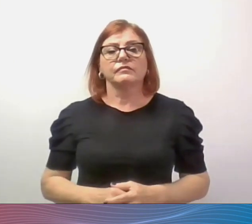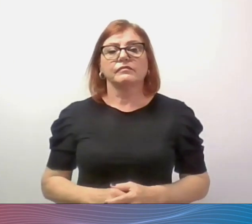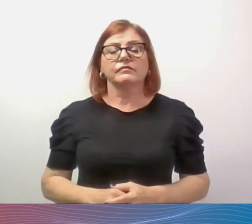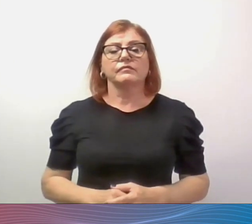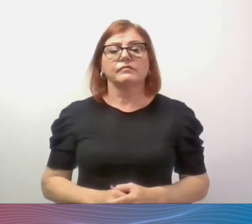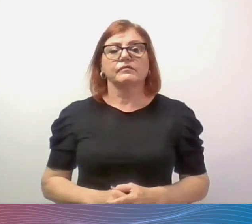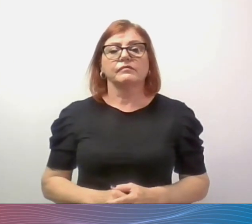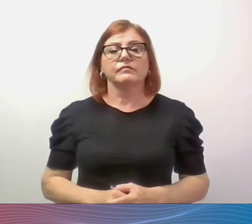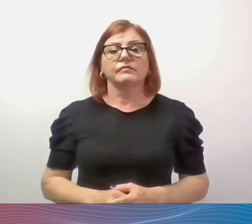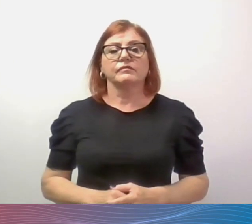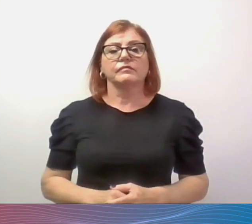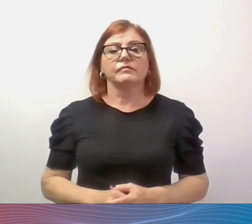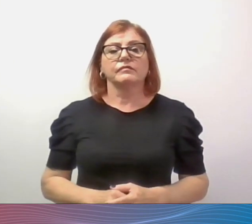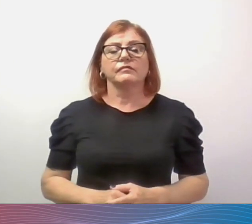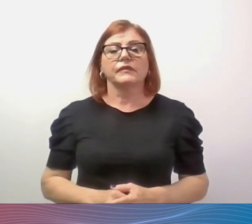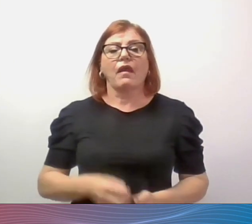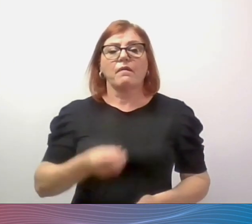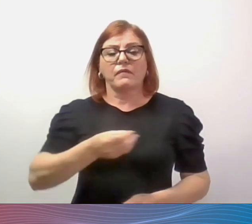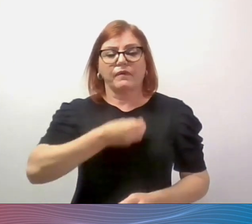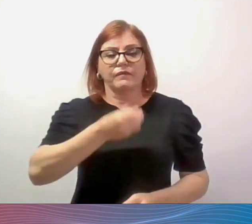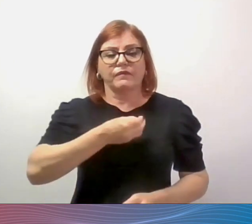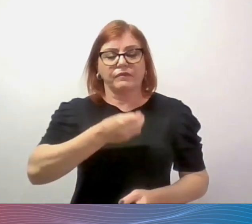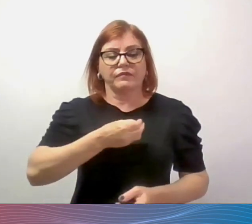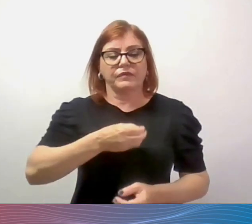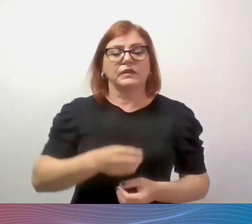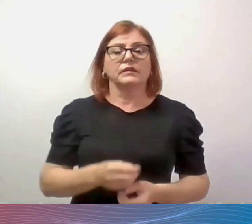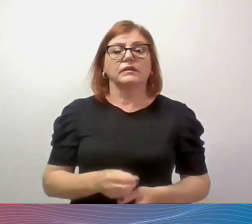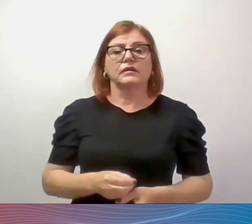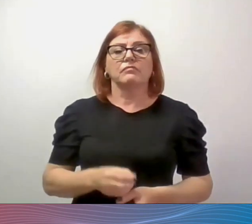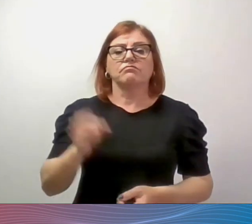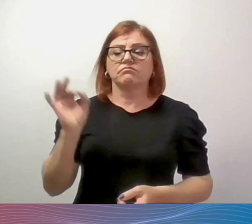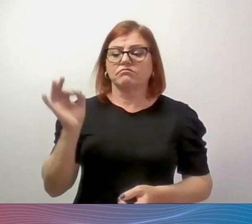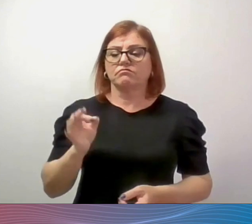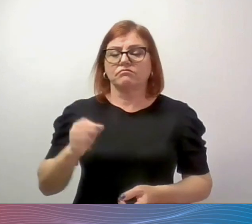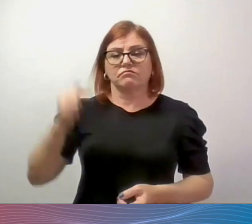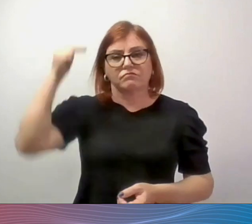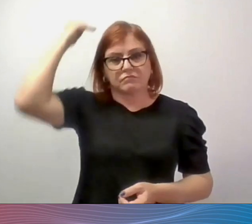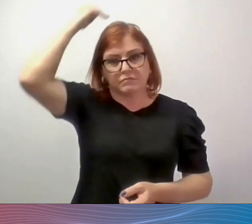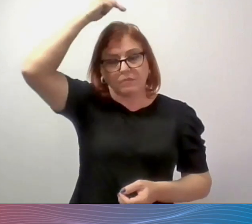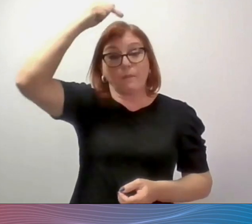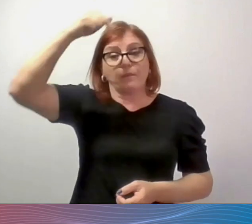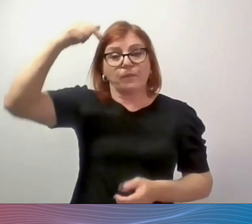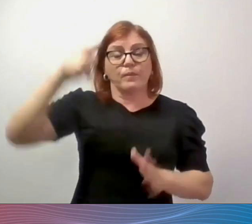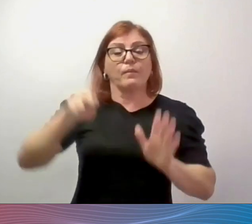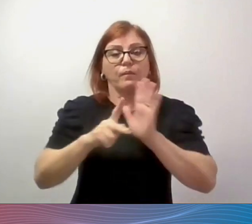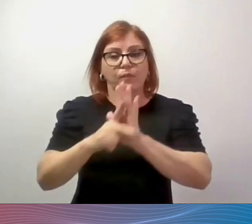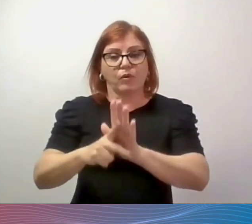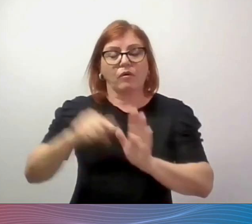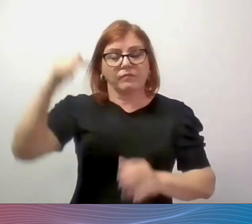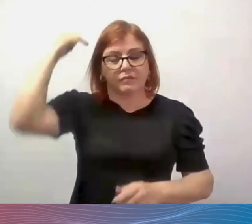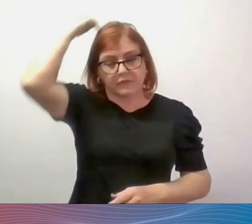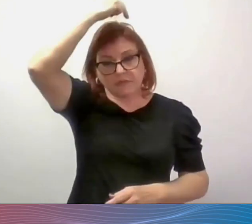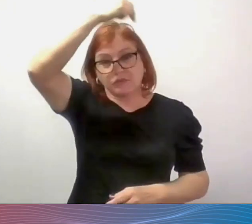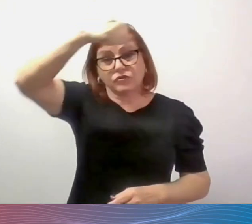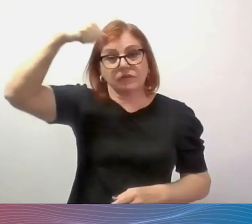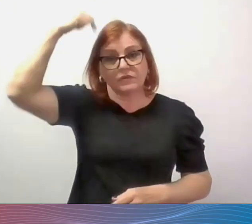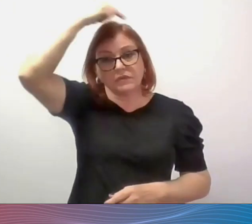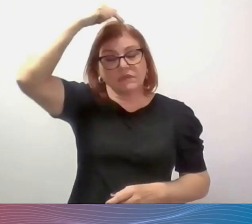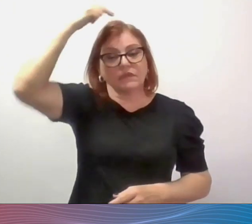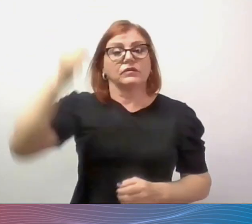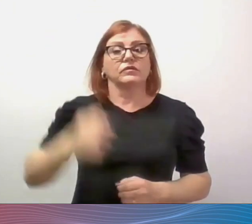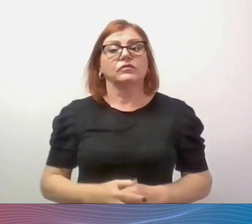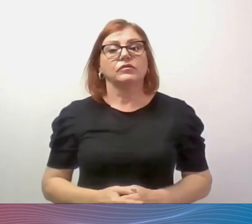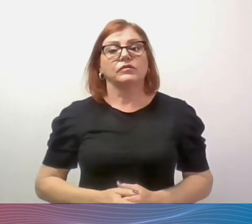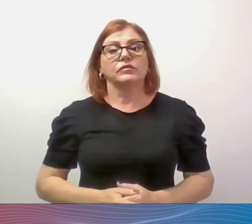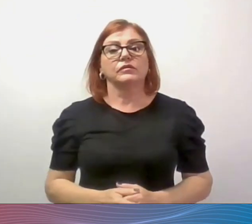santos. Let it not even be named among you as is fitting for saints. Irmãos,